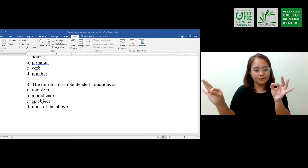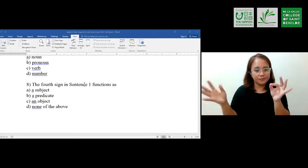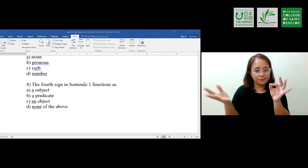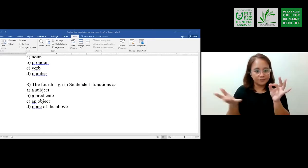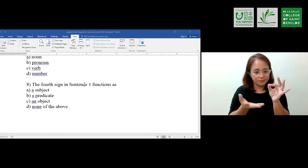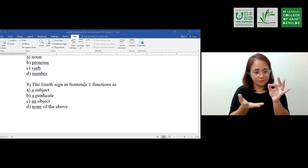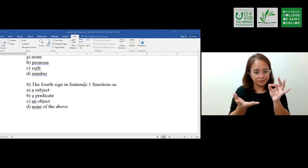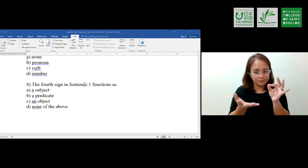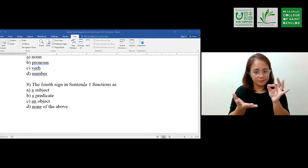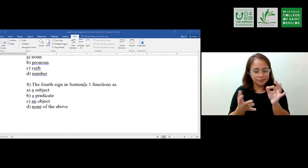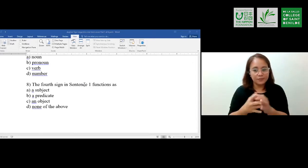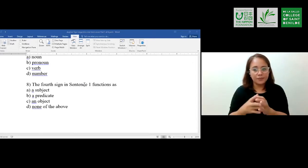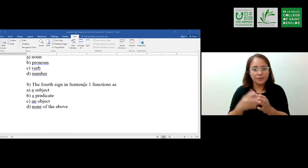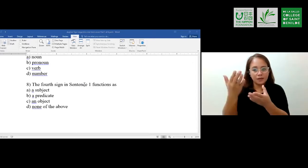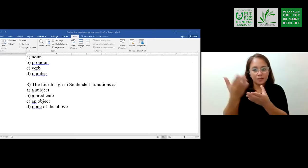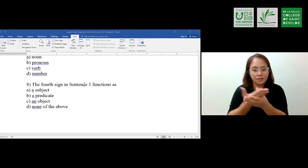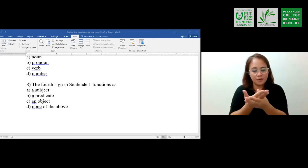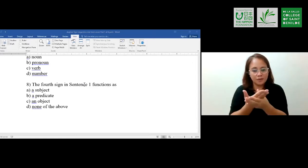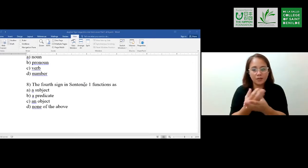Mongo eat how.